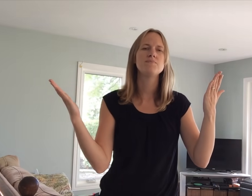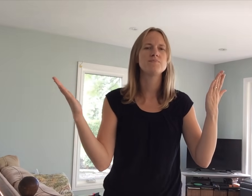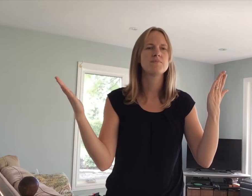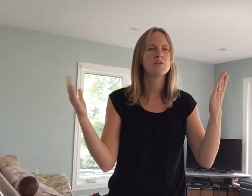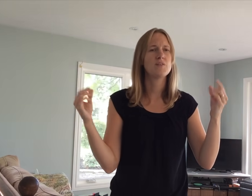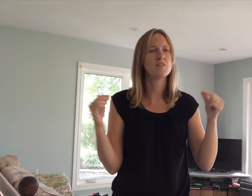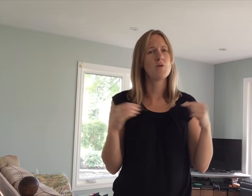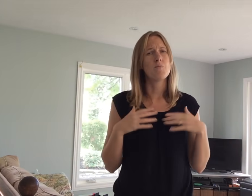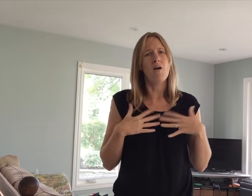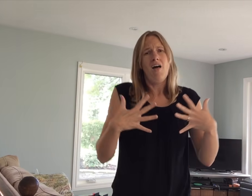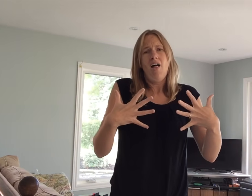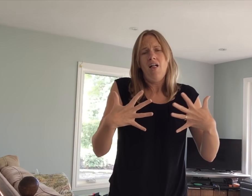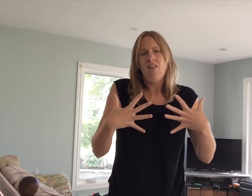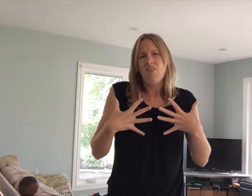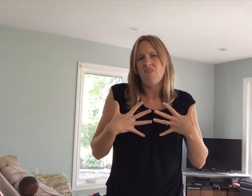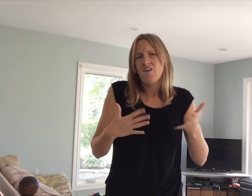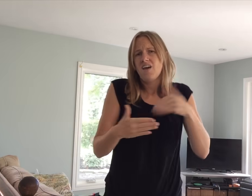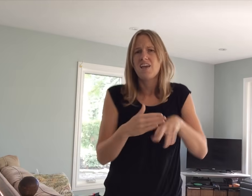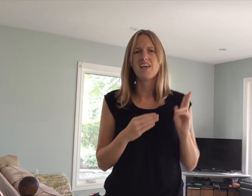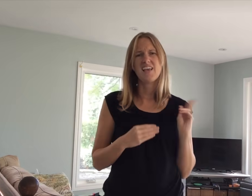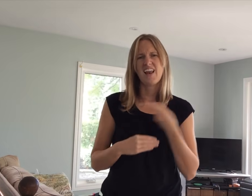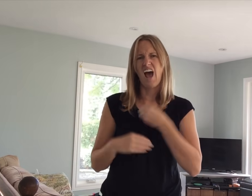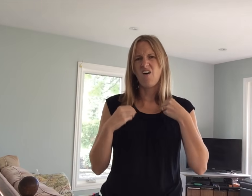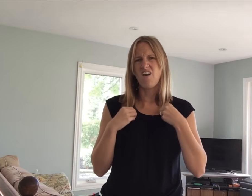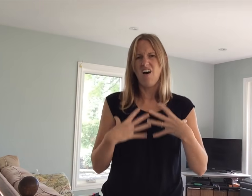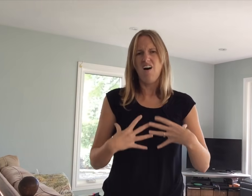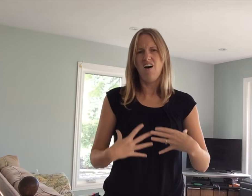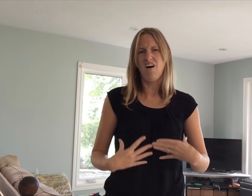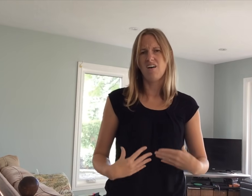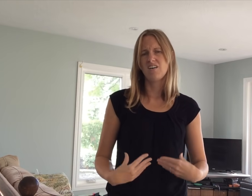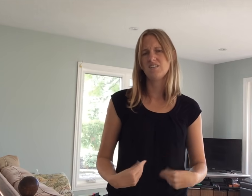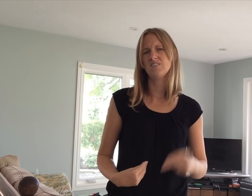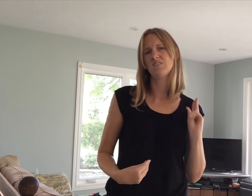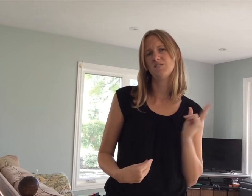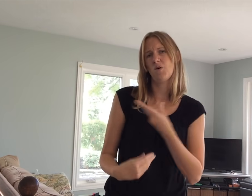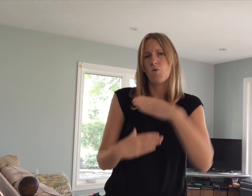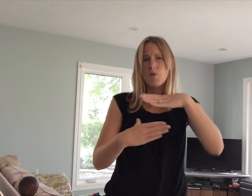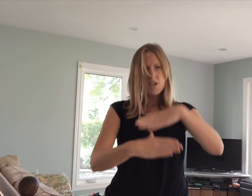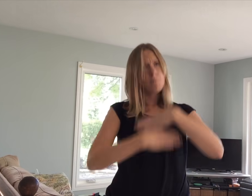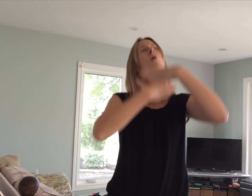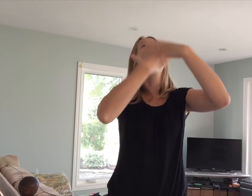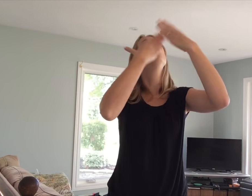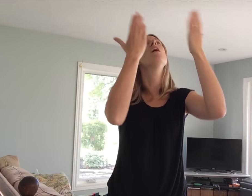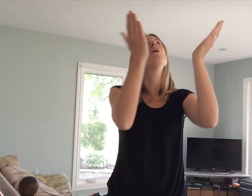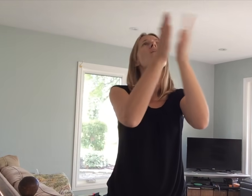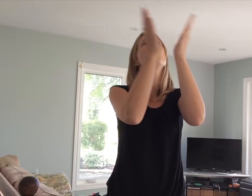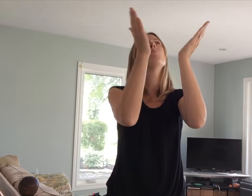It's your breath in our lungs So we pour out our